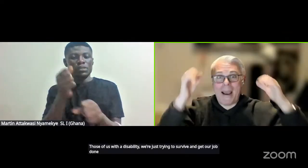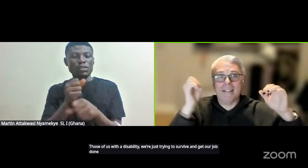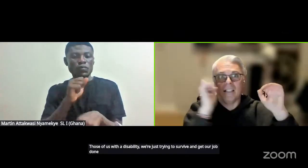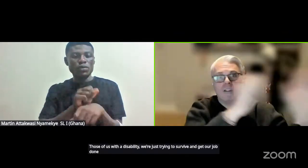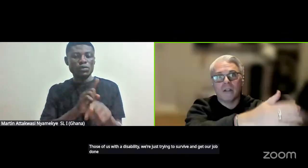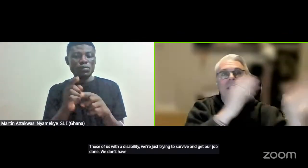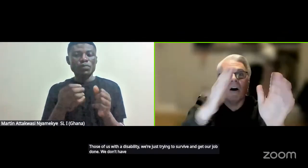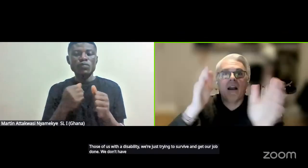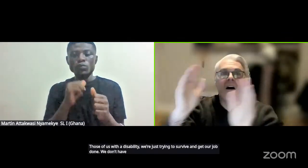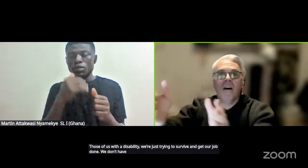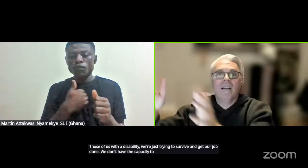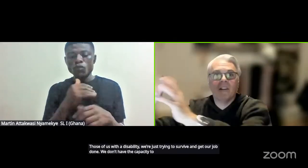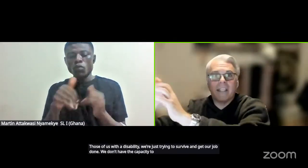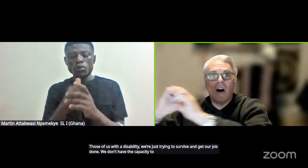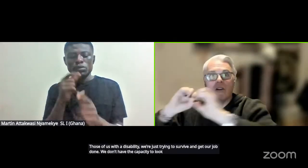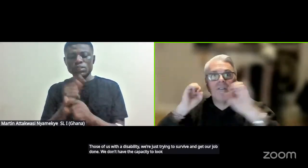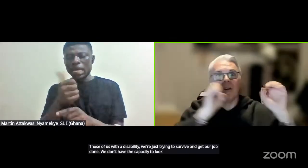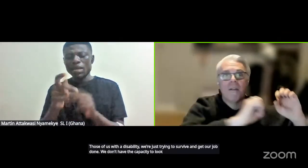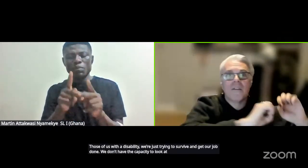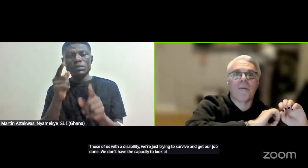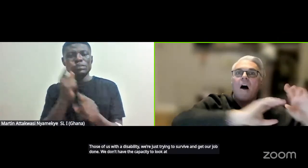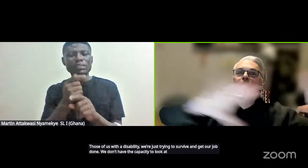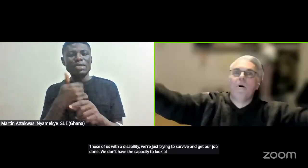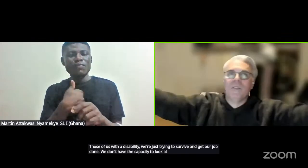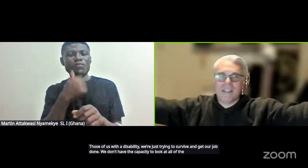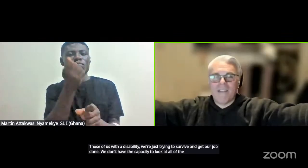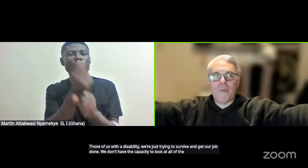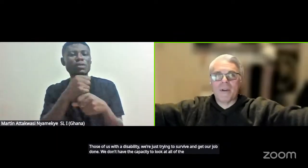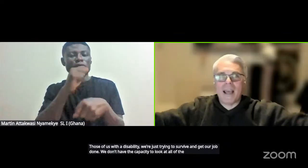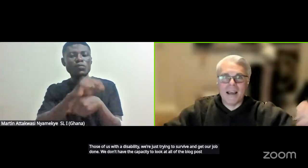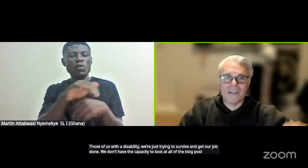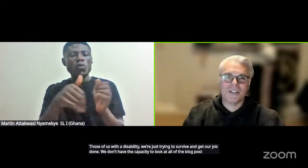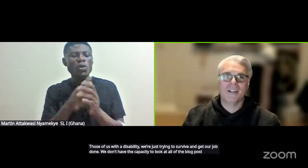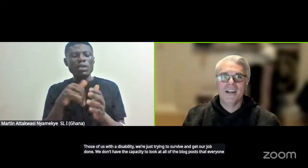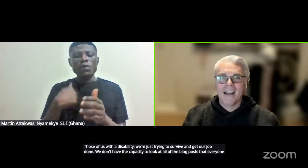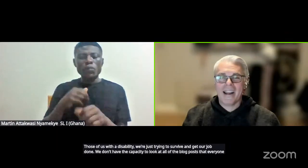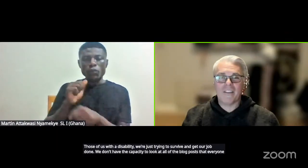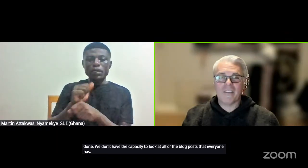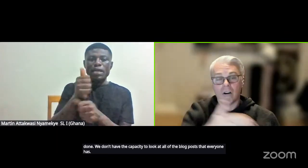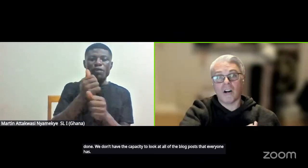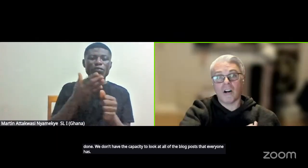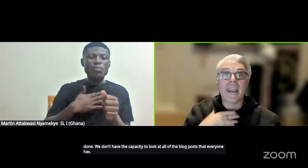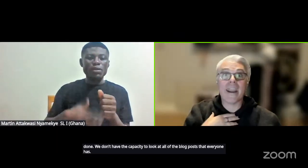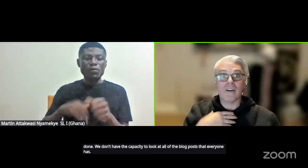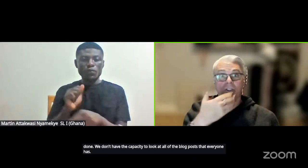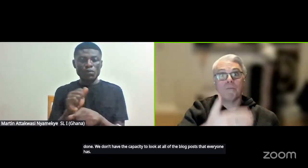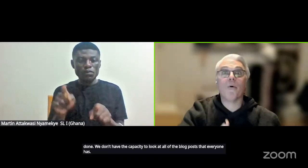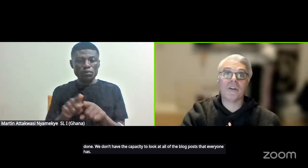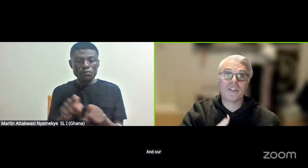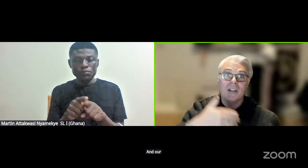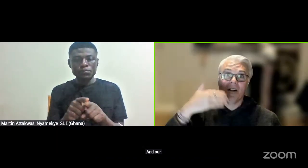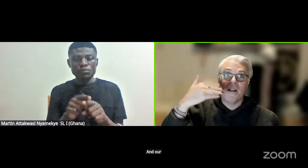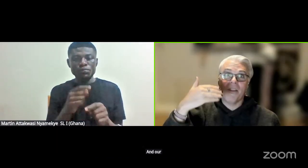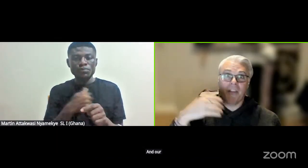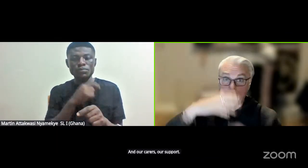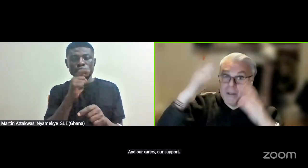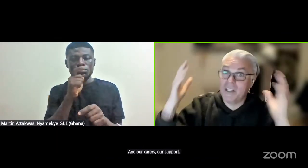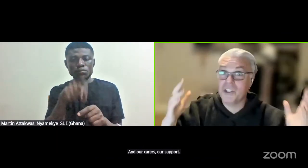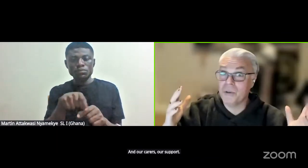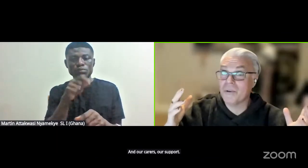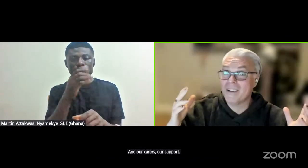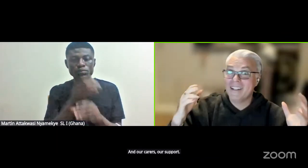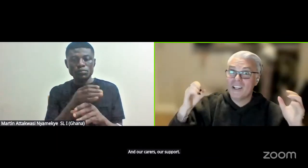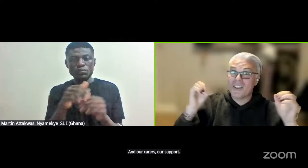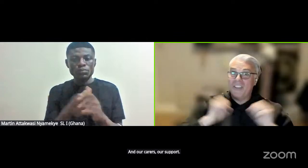the capacity to look at all of the blog posts that everyone has, and our carers, our support, they're